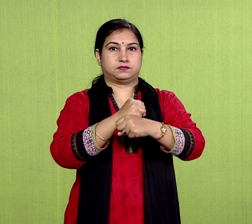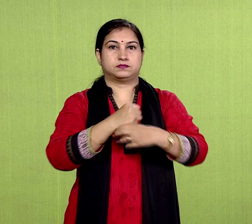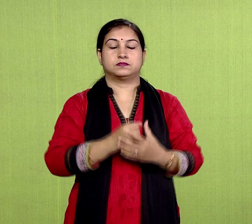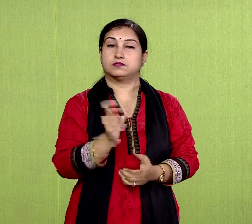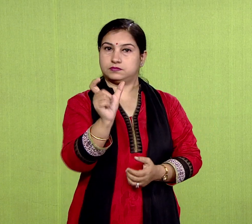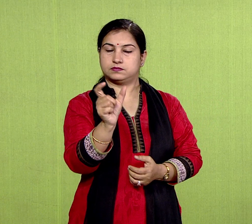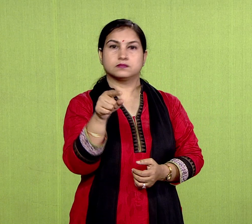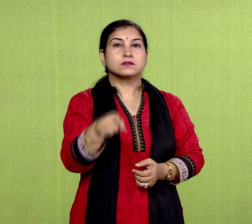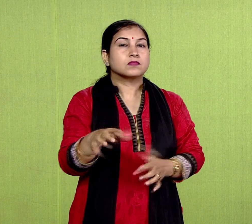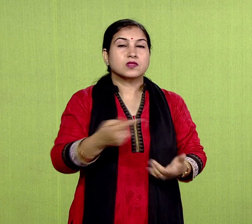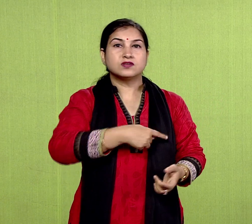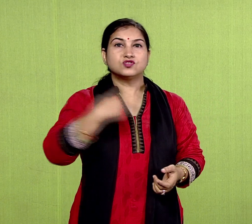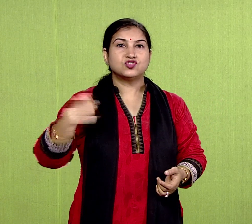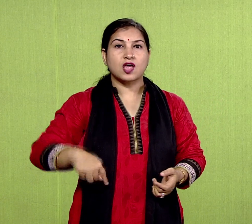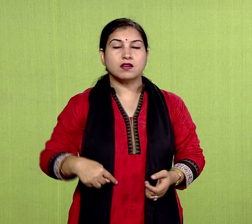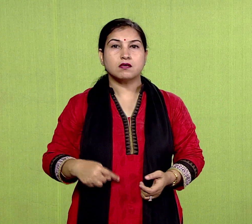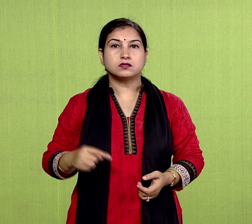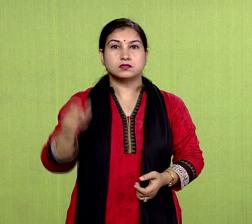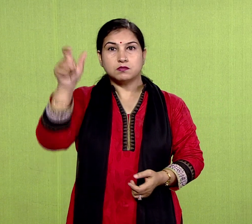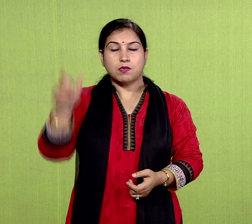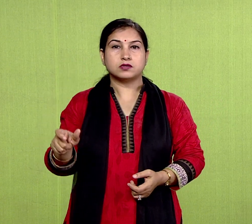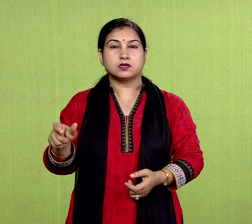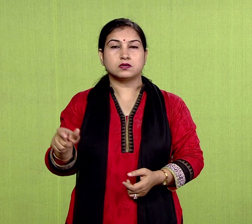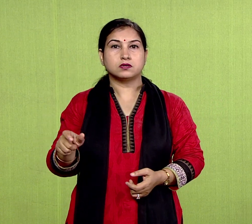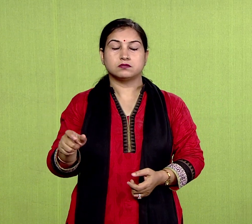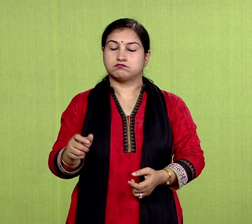the Chinese scholar traveler.